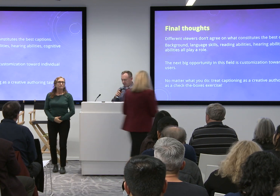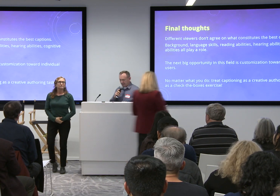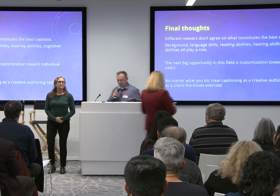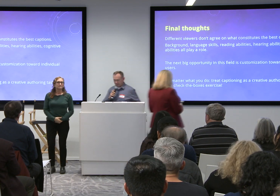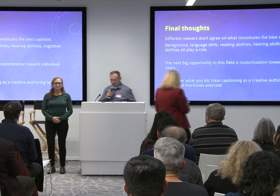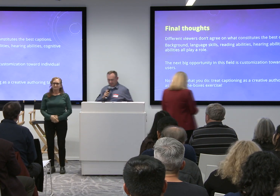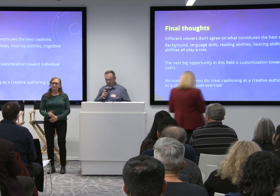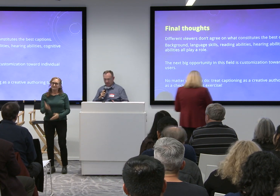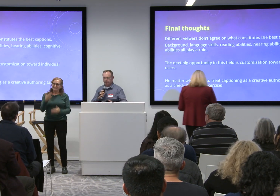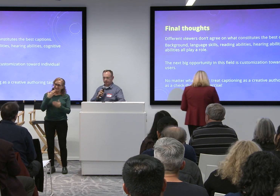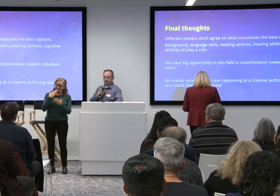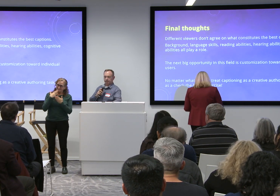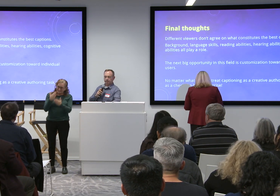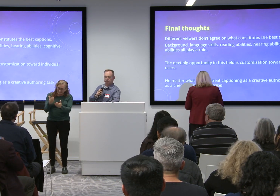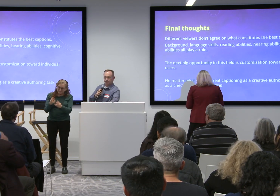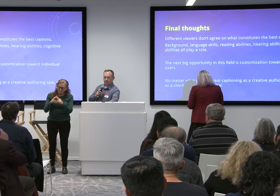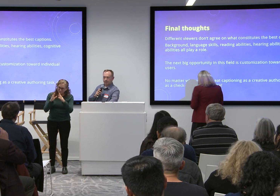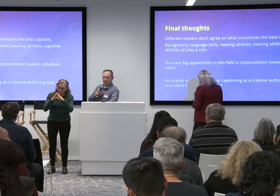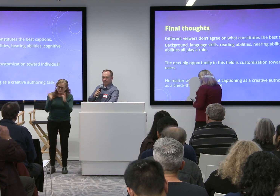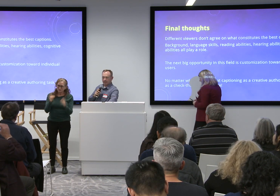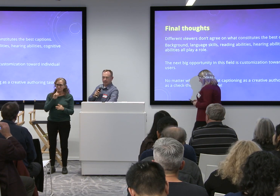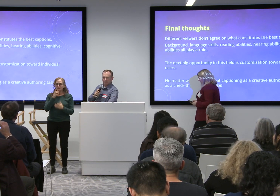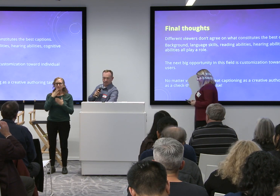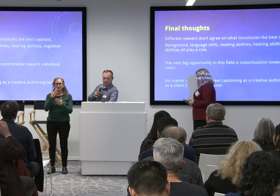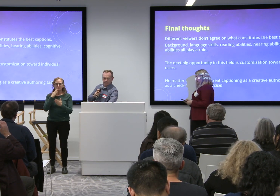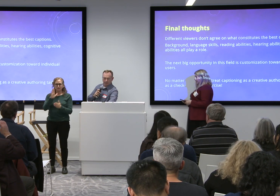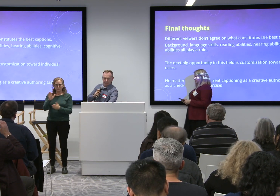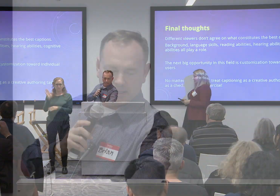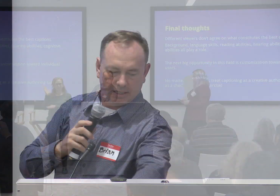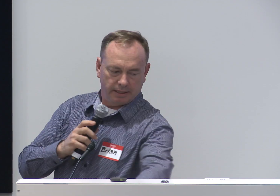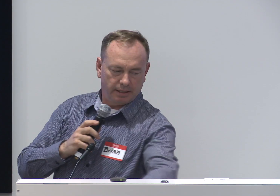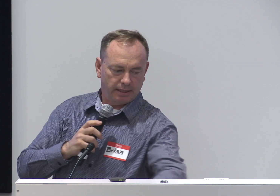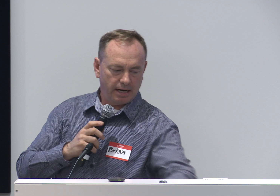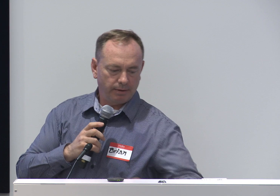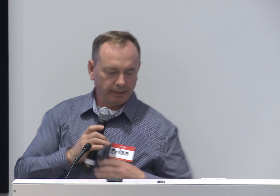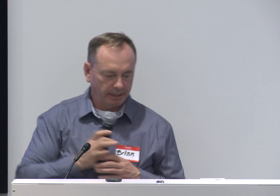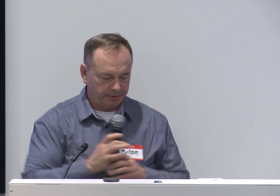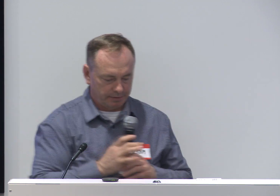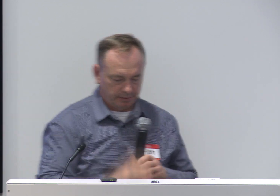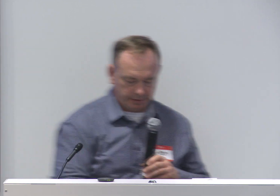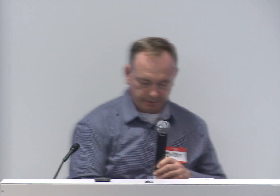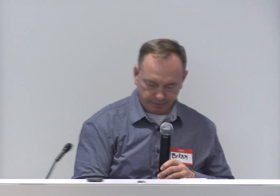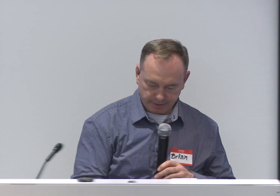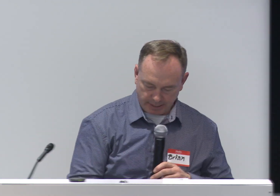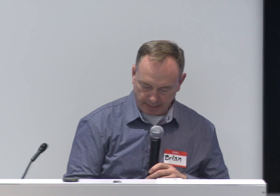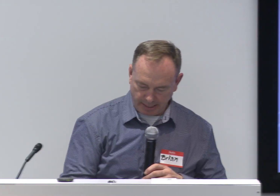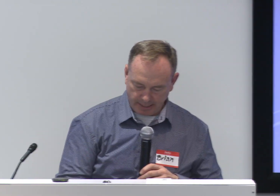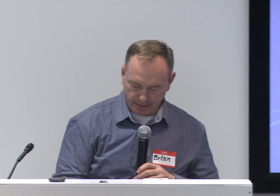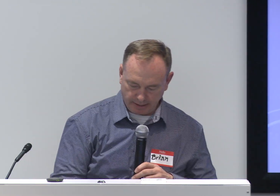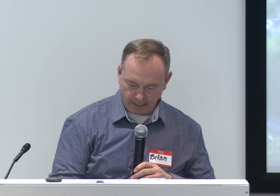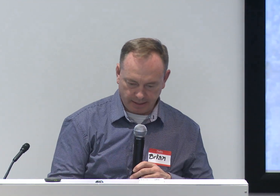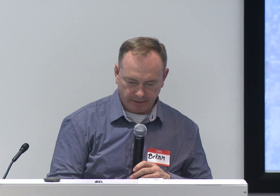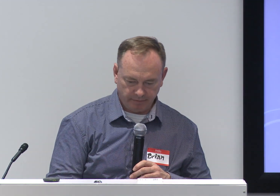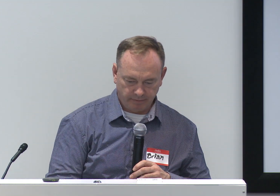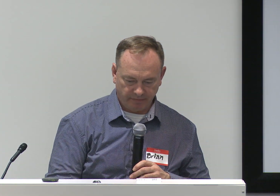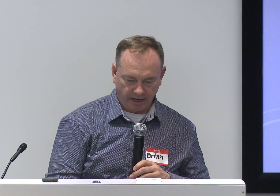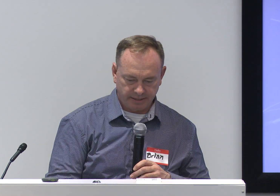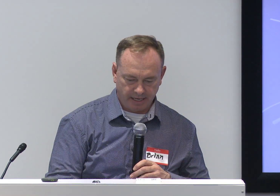Thank you very much. Really appreciate that, Christian. And now I'd like to introduce Ann Cannon from Vitech,